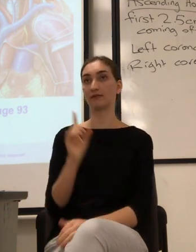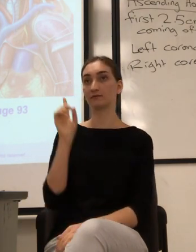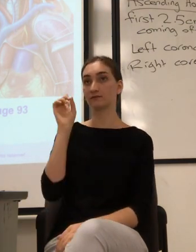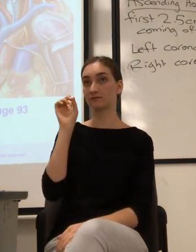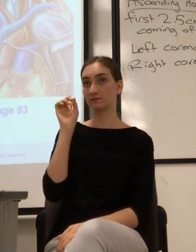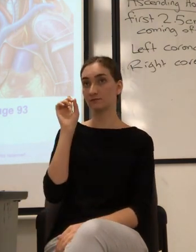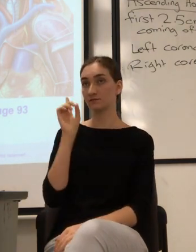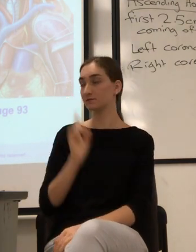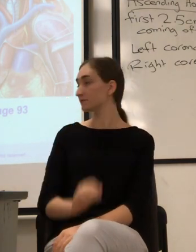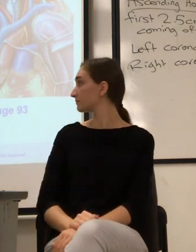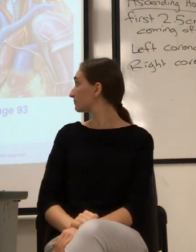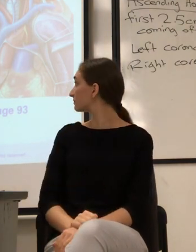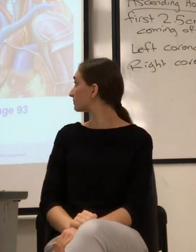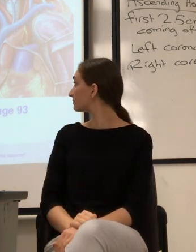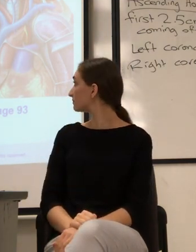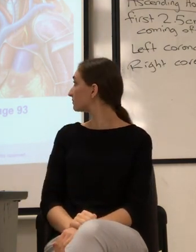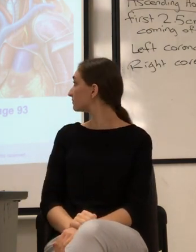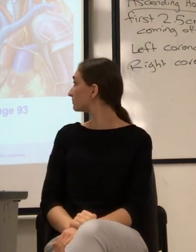heart.